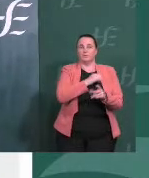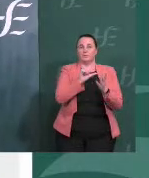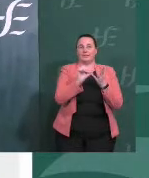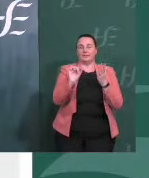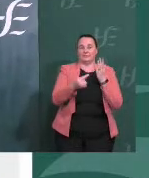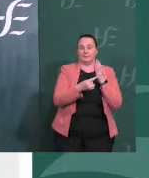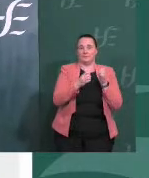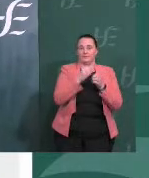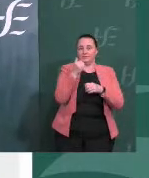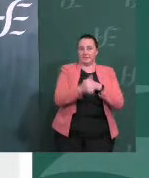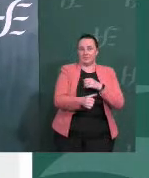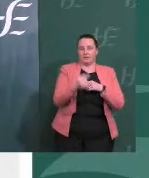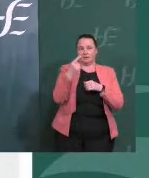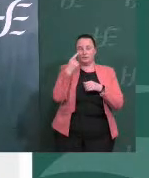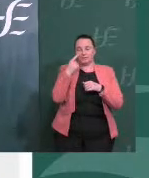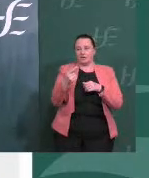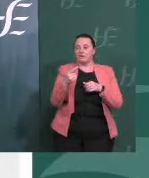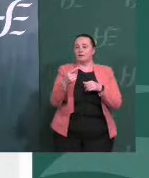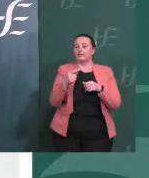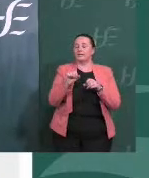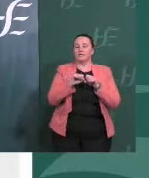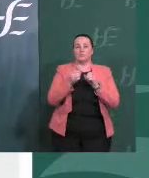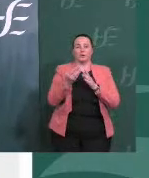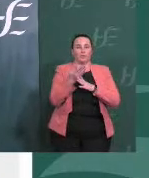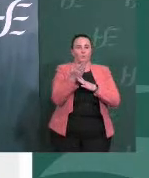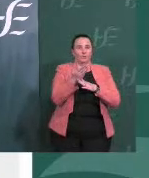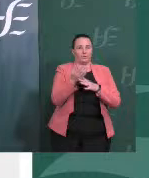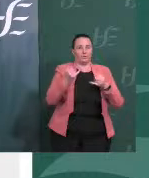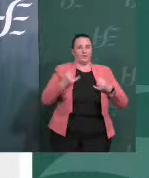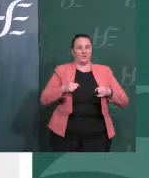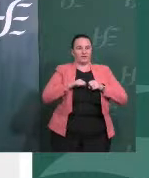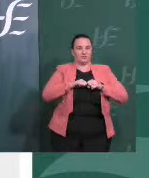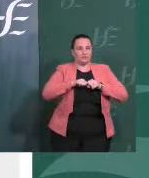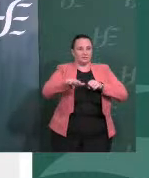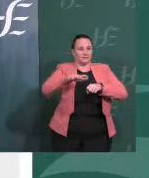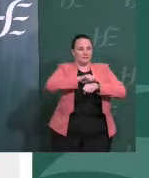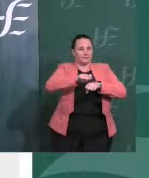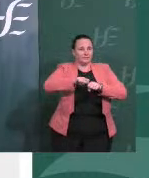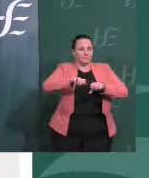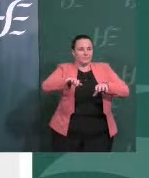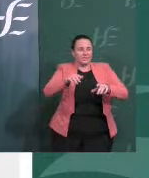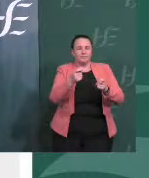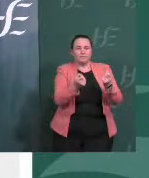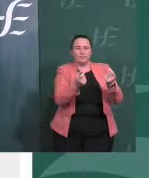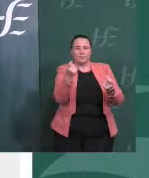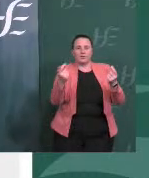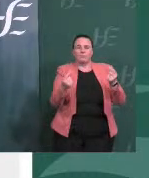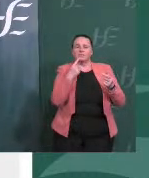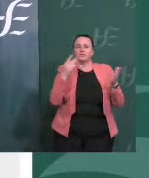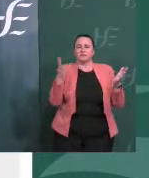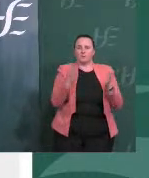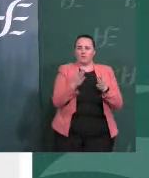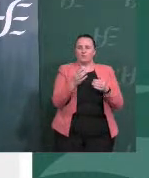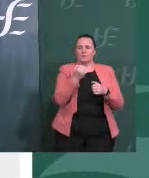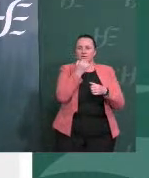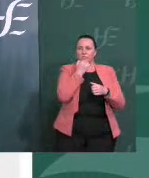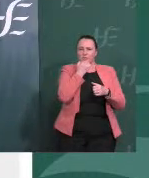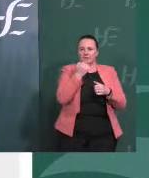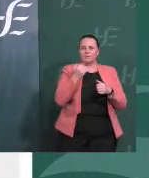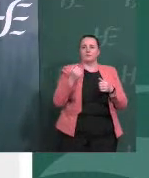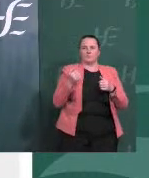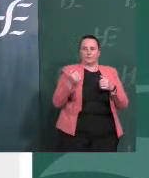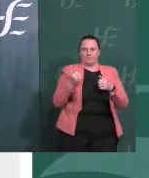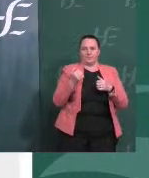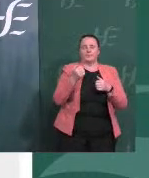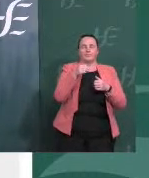day, we saw breakthrough infections, albeit at a relatively small number, but nevertheless, that figure never